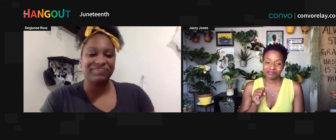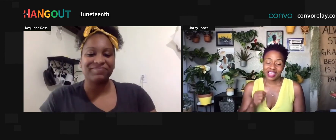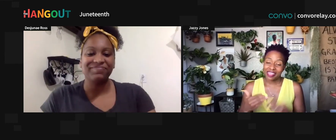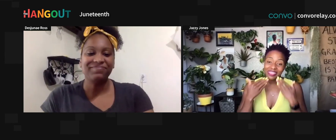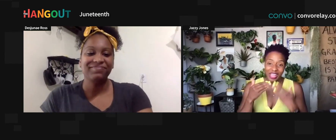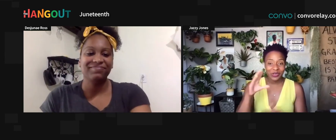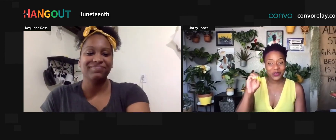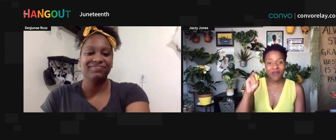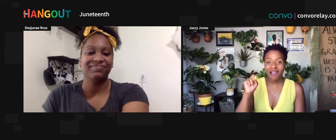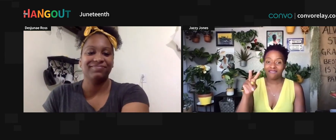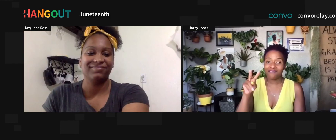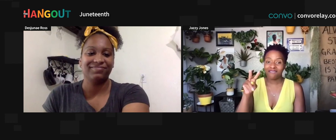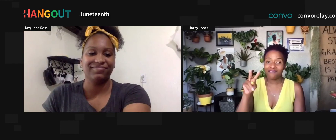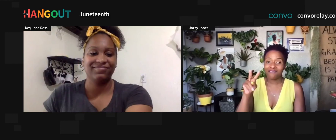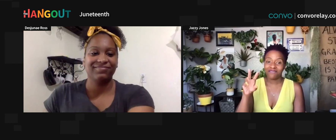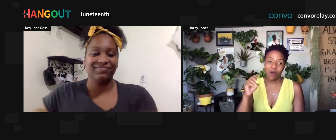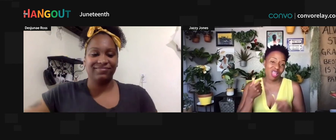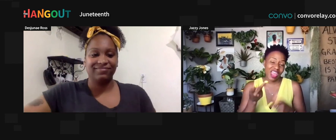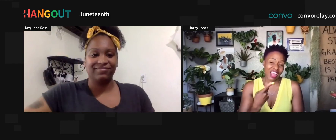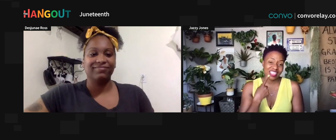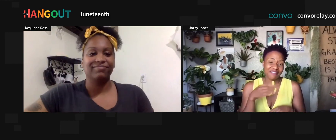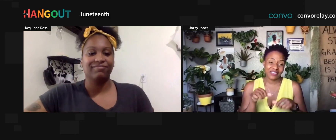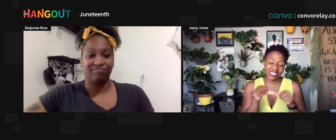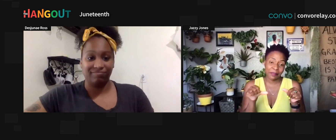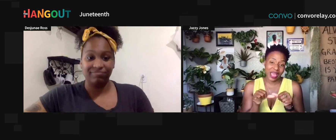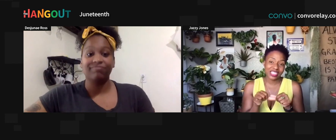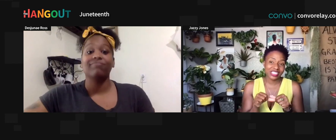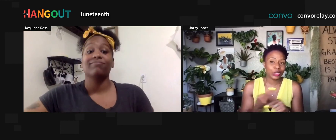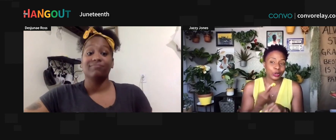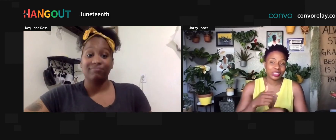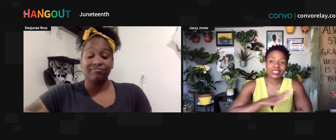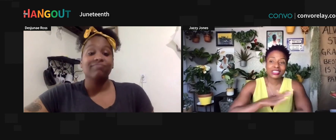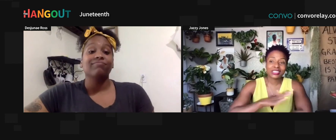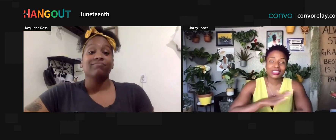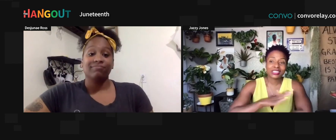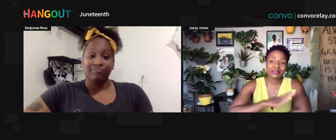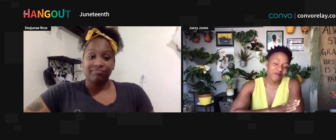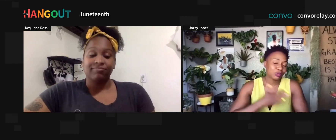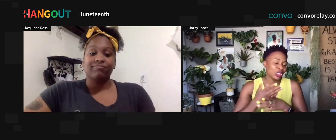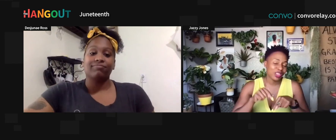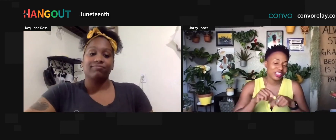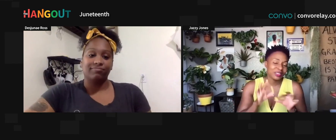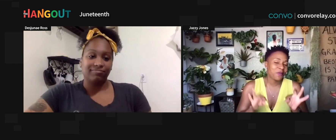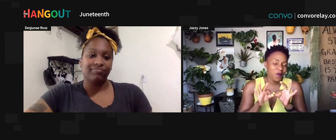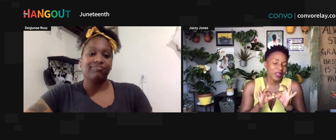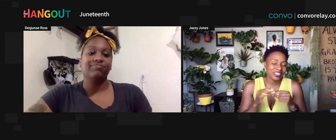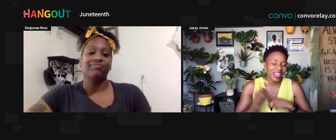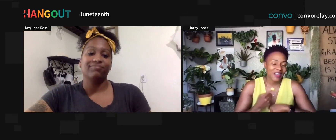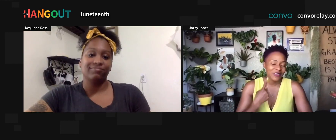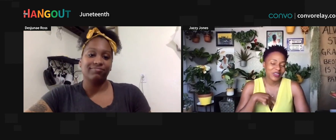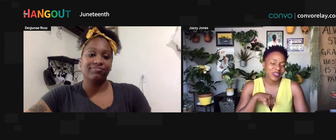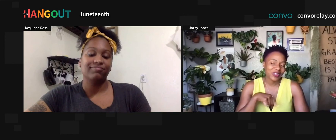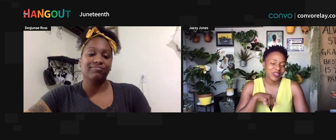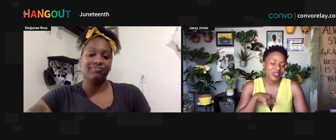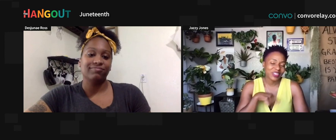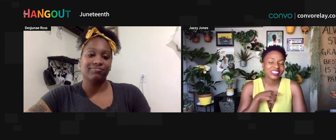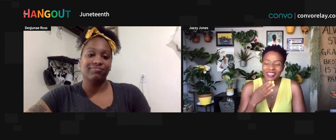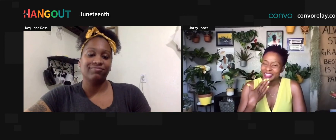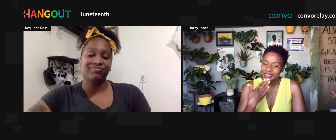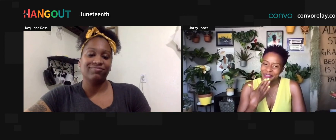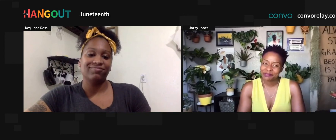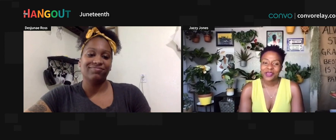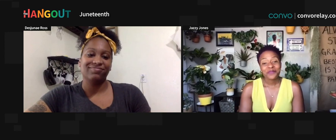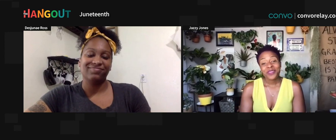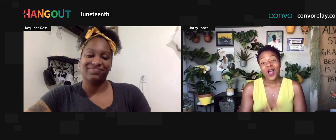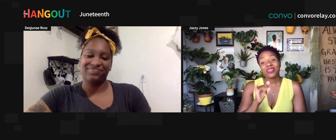I really thank you so much for having me. I really appreciate this conversation. I'll be looking forward to seeing this content, and thank you, Convo, for